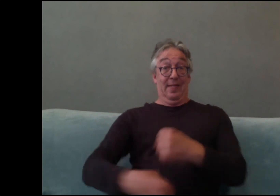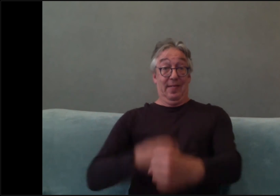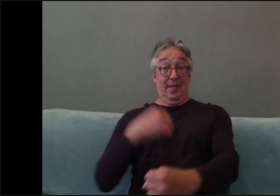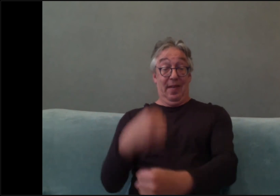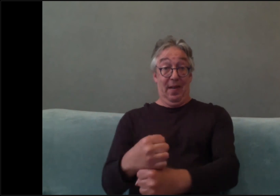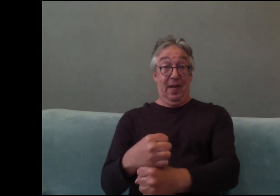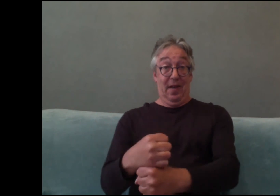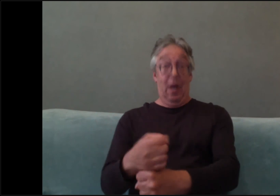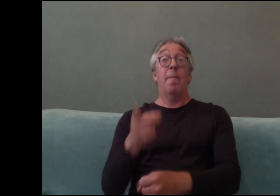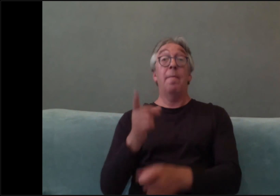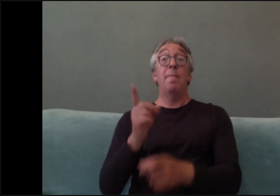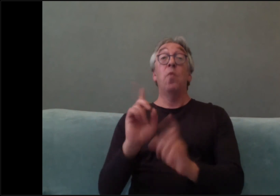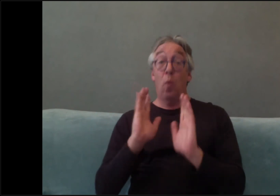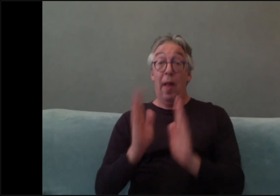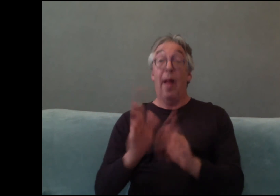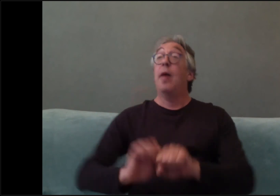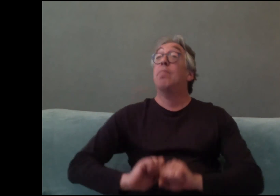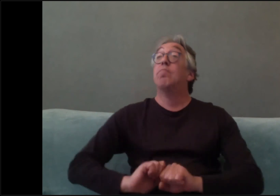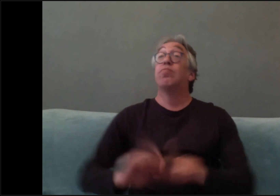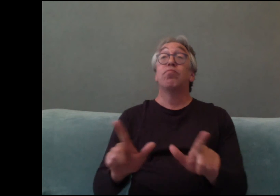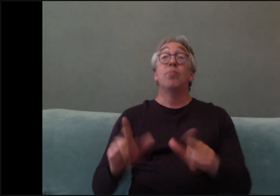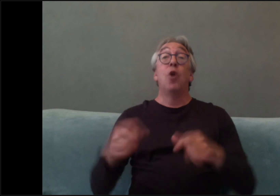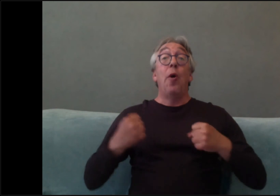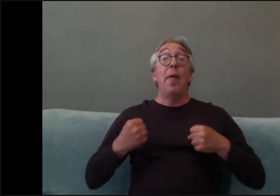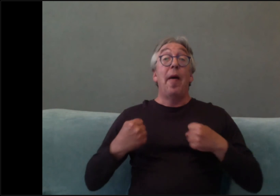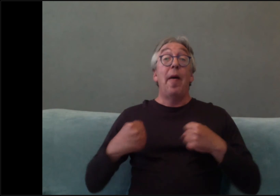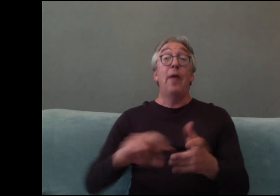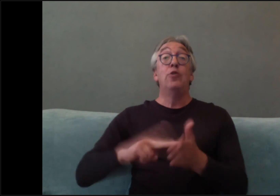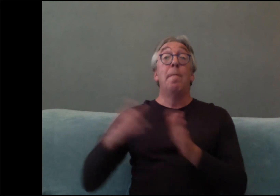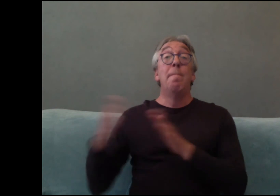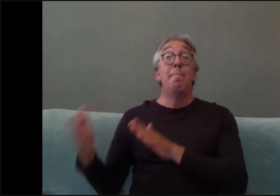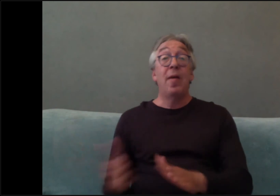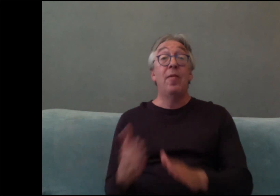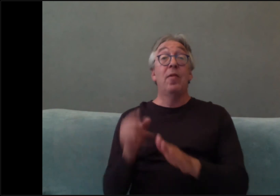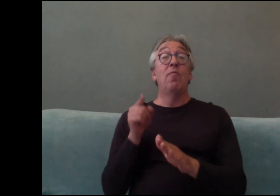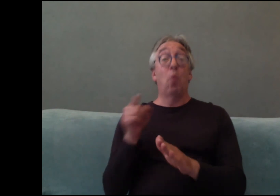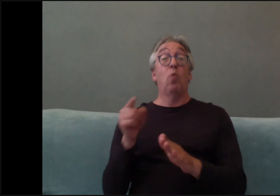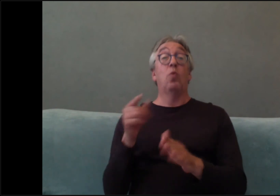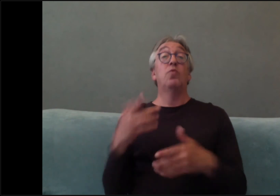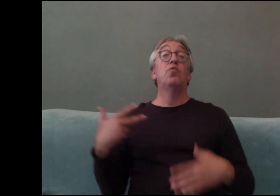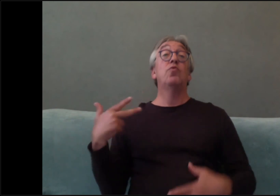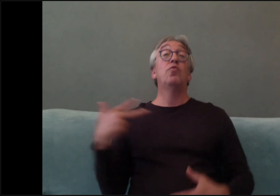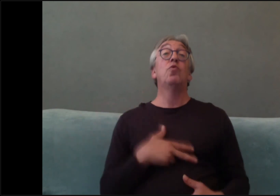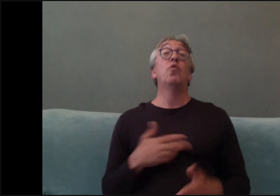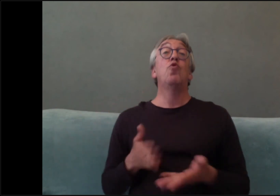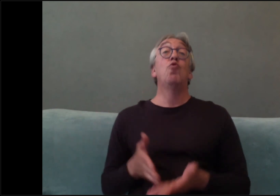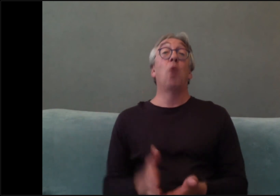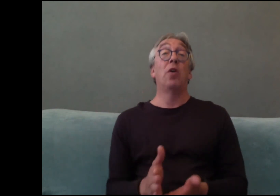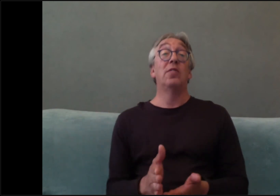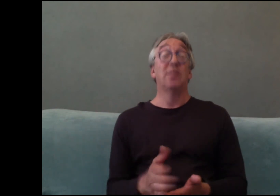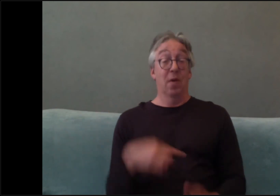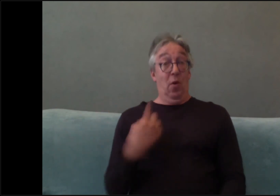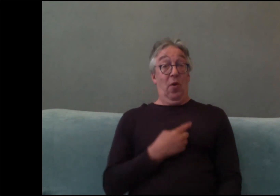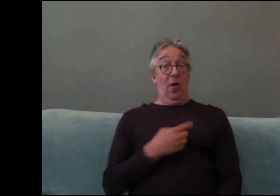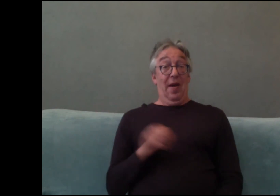of the social rights will be launched. And so we as AERPN are working to